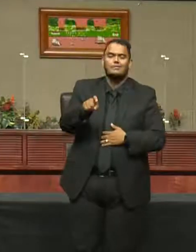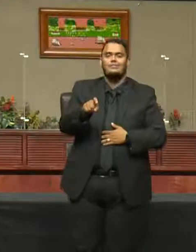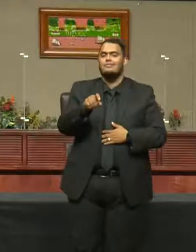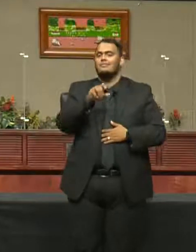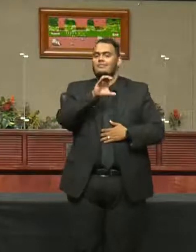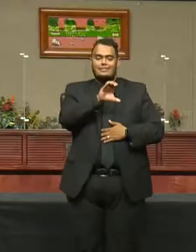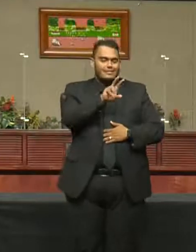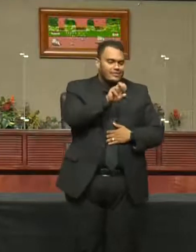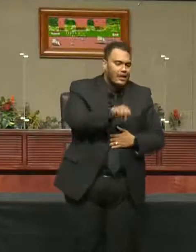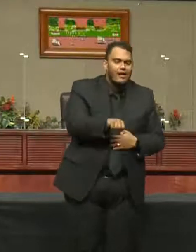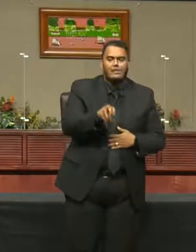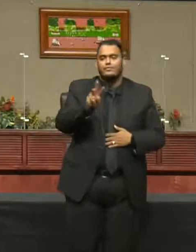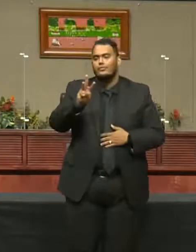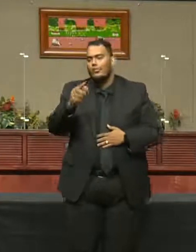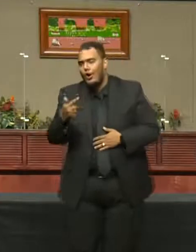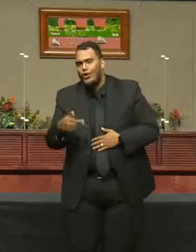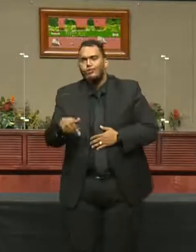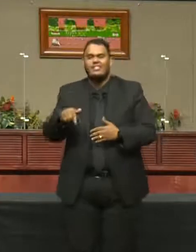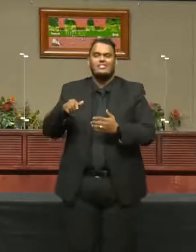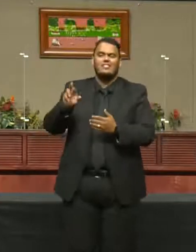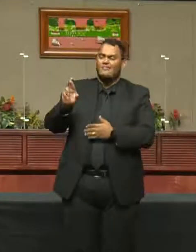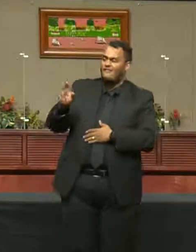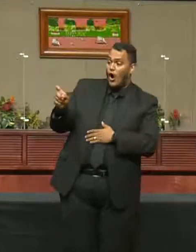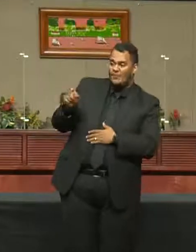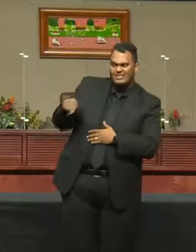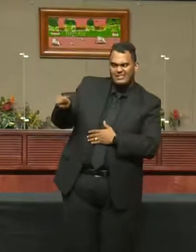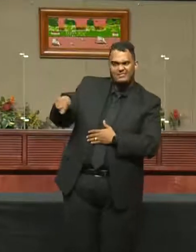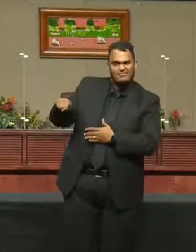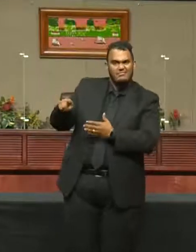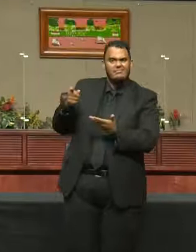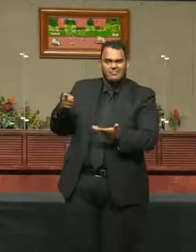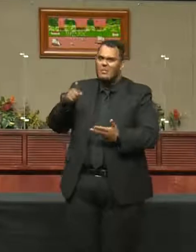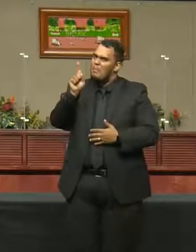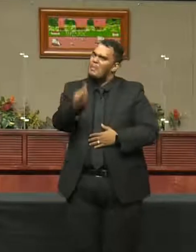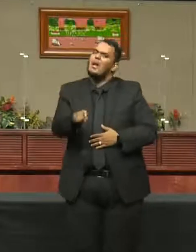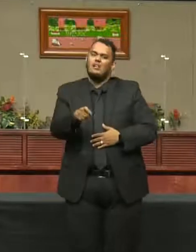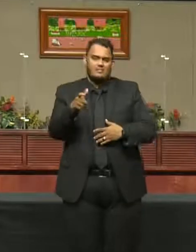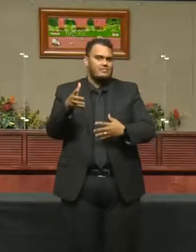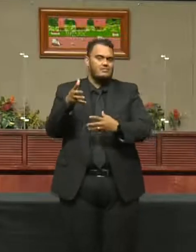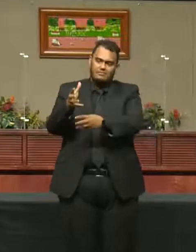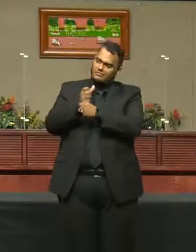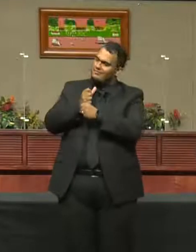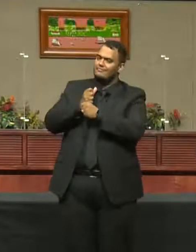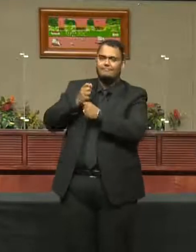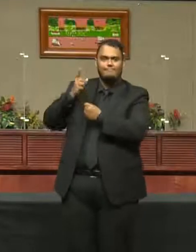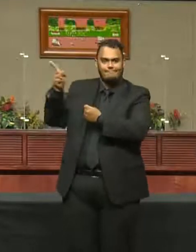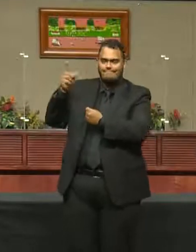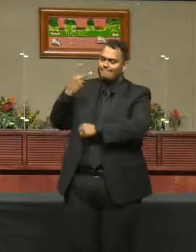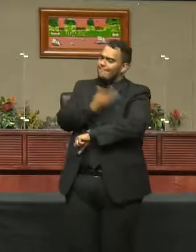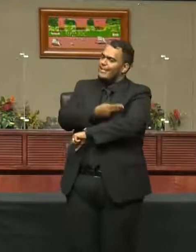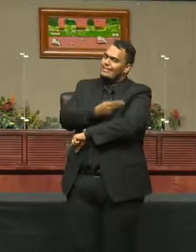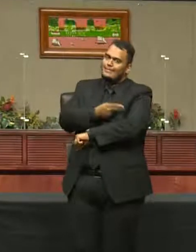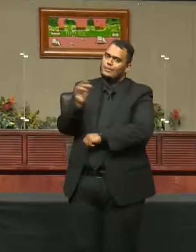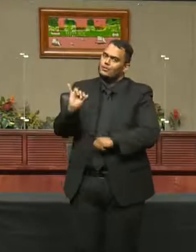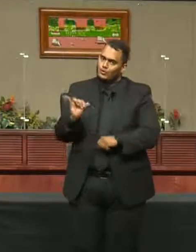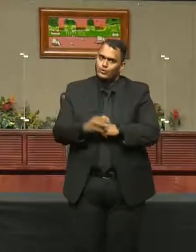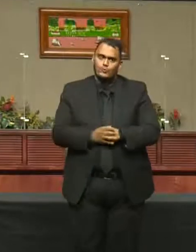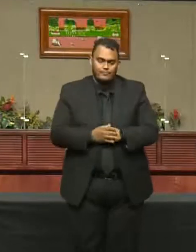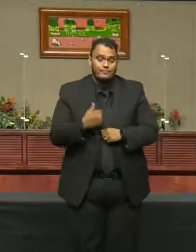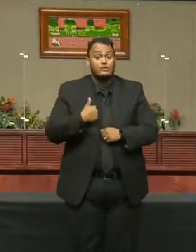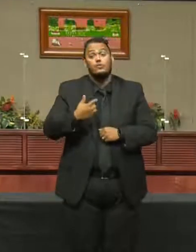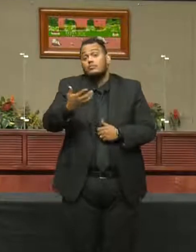for the most part, and that will continue. So as the next few days or weeks come about, I